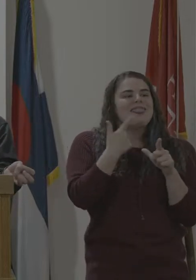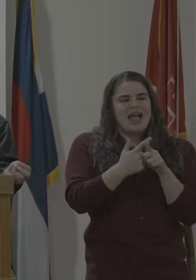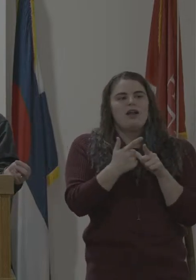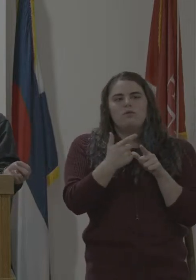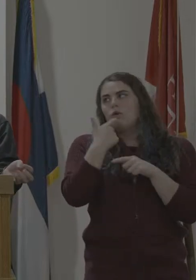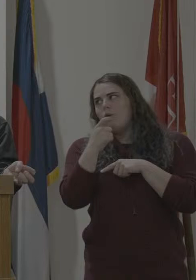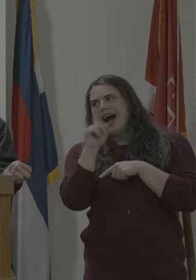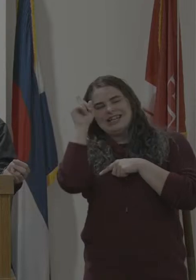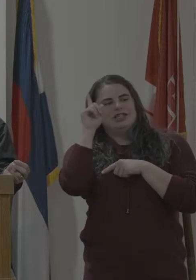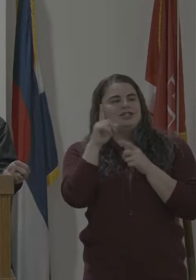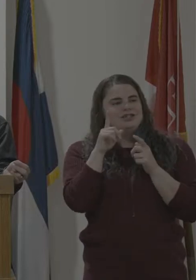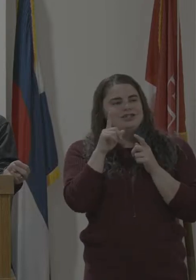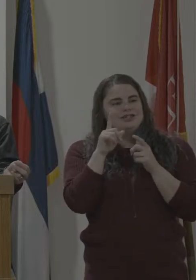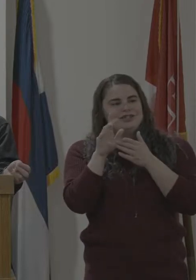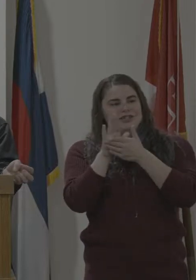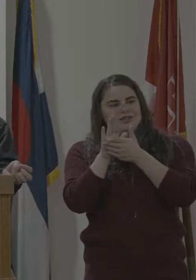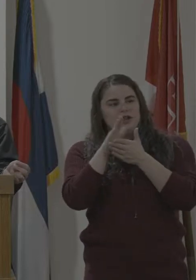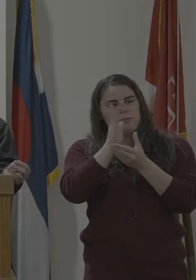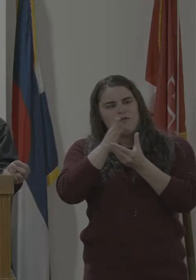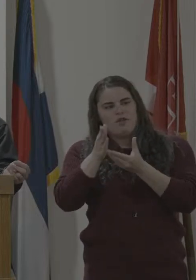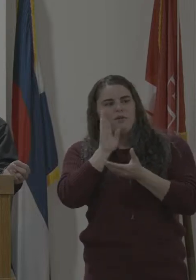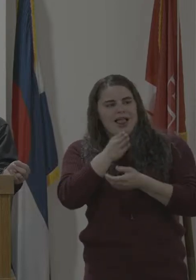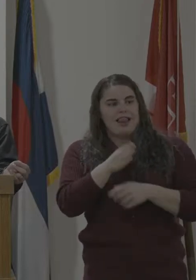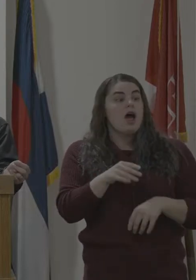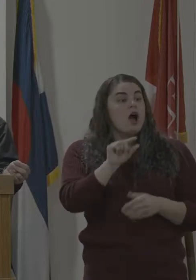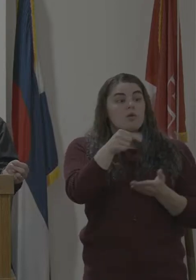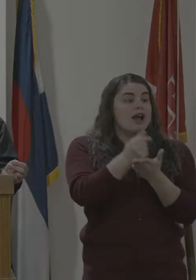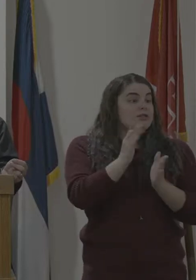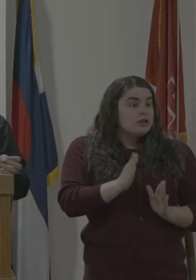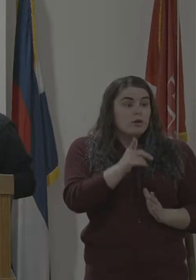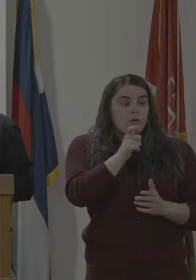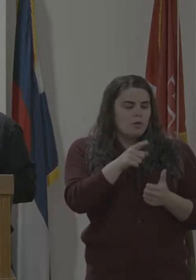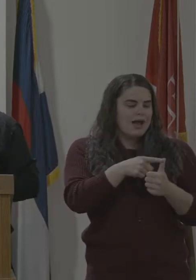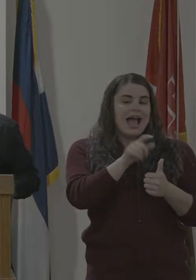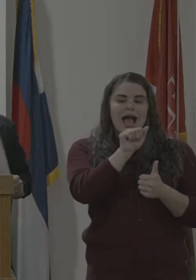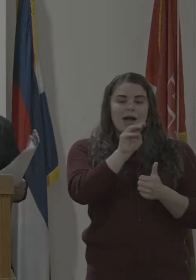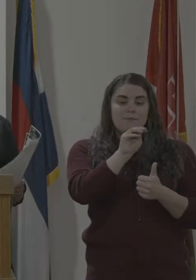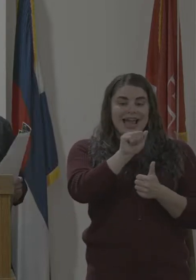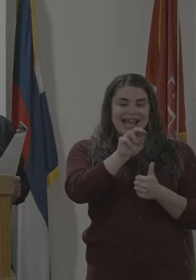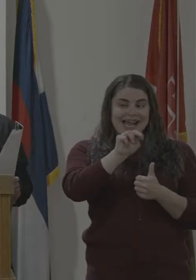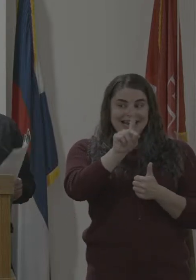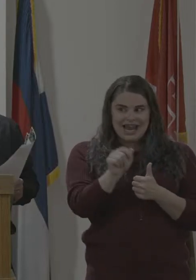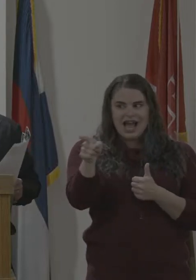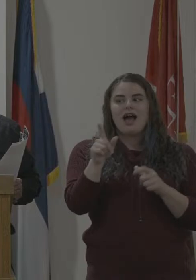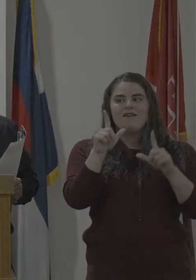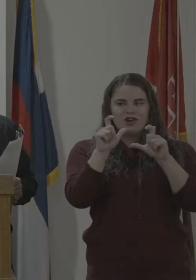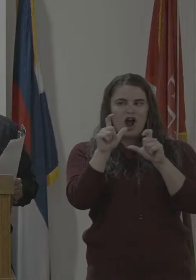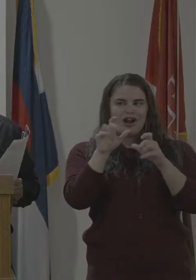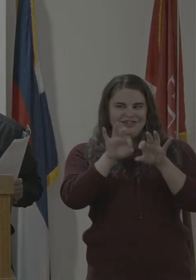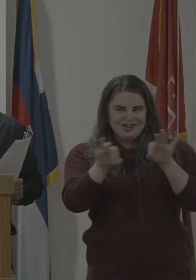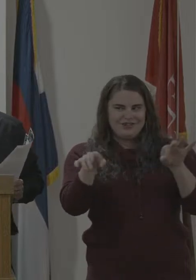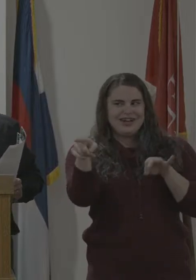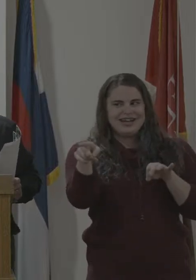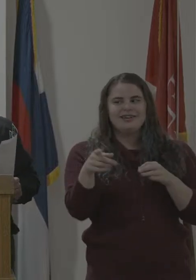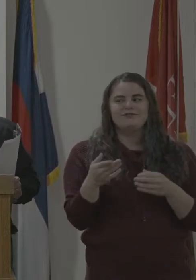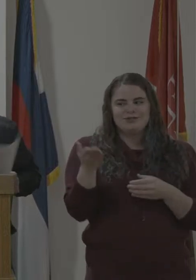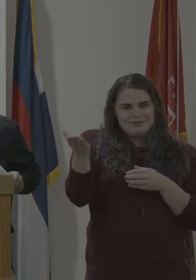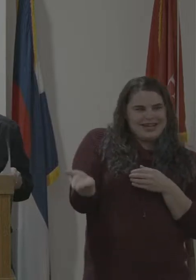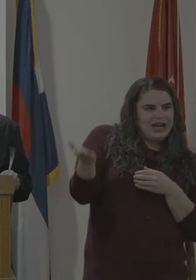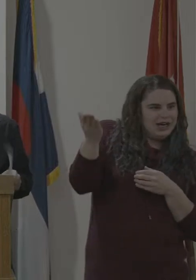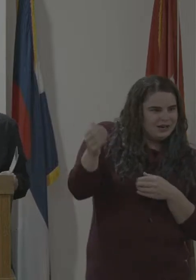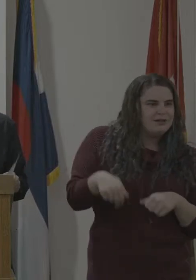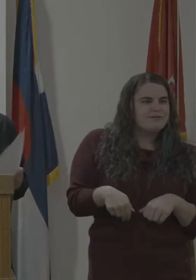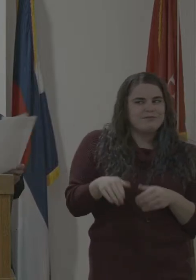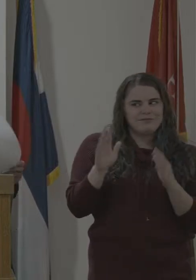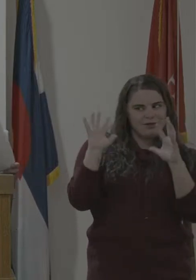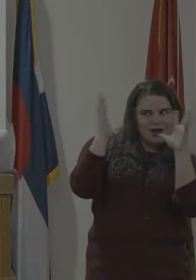portfolio. So our graduates this year are going to be Amanda, who's graduating with a photography degree, she's right here. Round